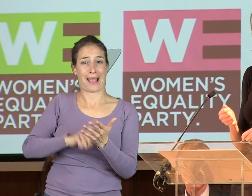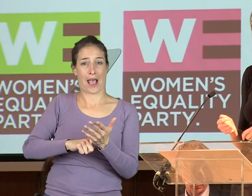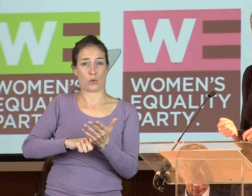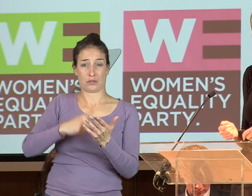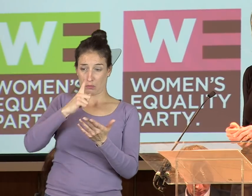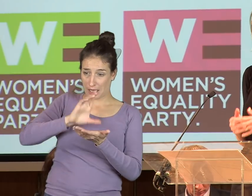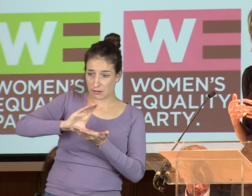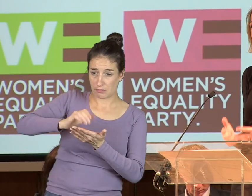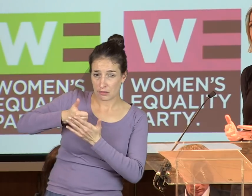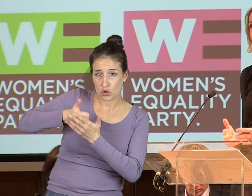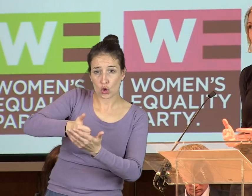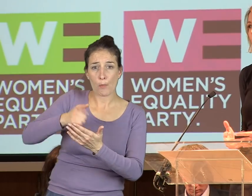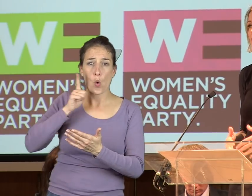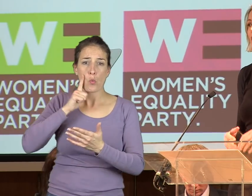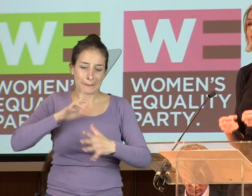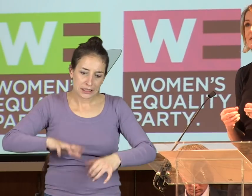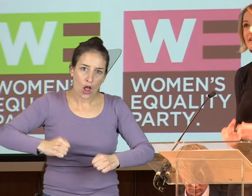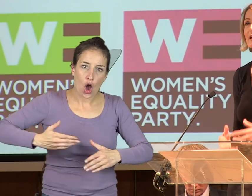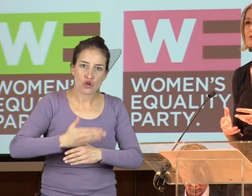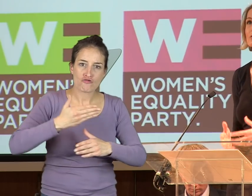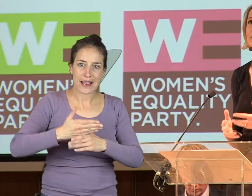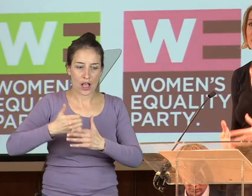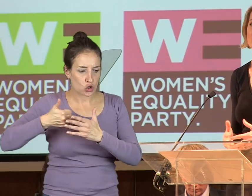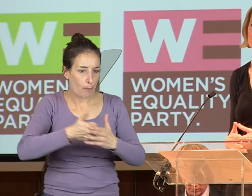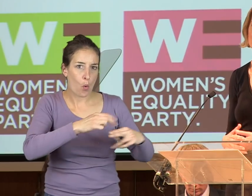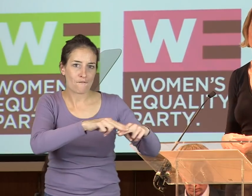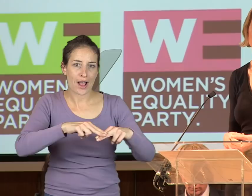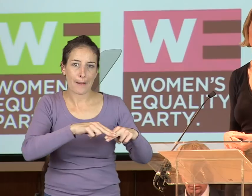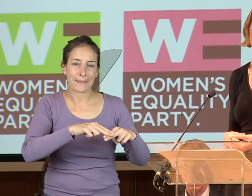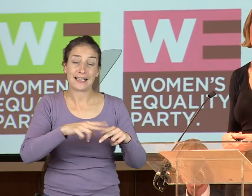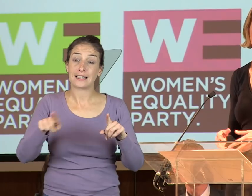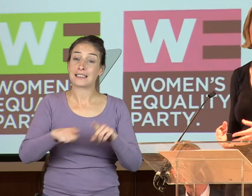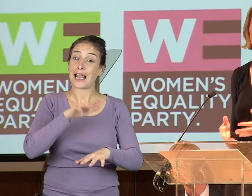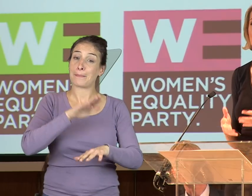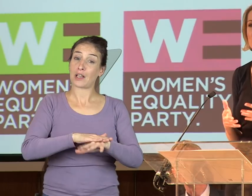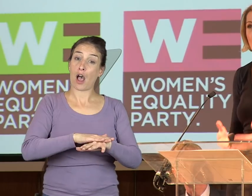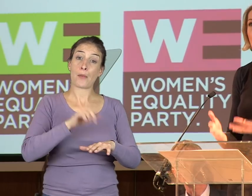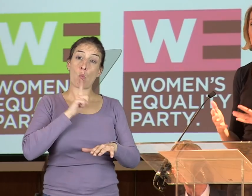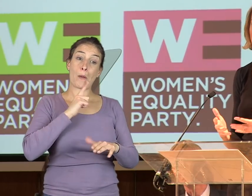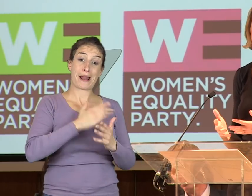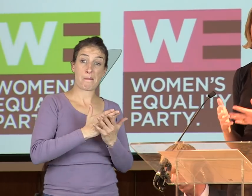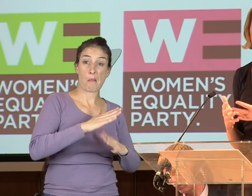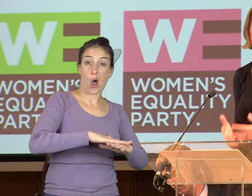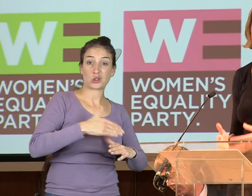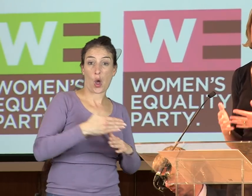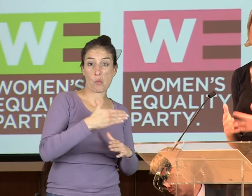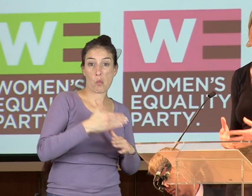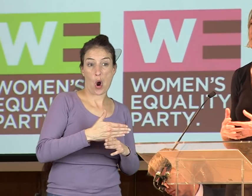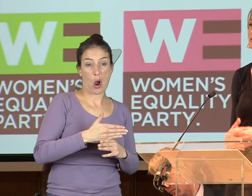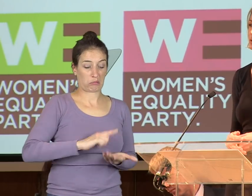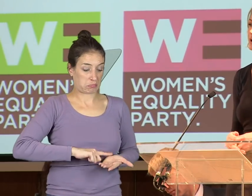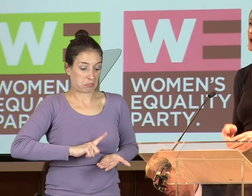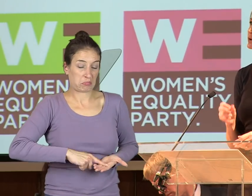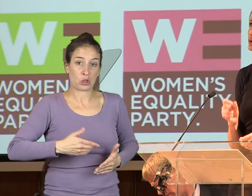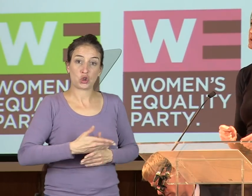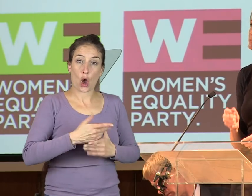who are low earners and part-time workers to save for their pensions. By enabling women to earn more, we can enable them to